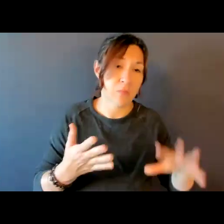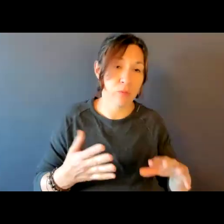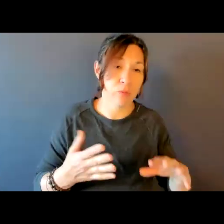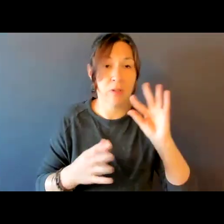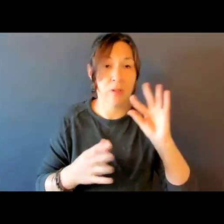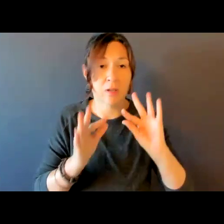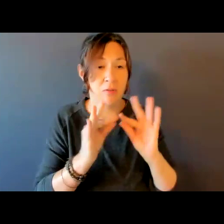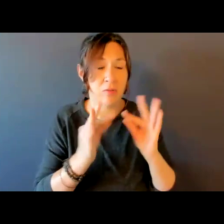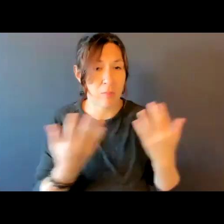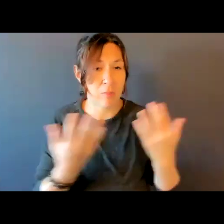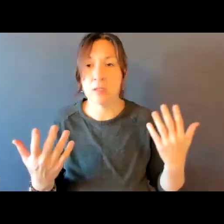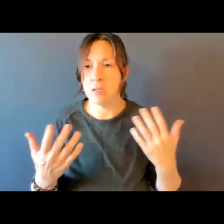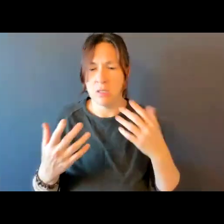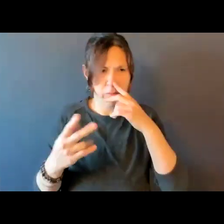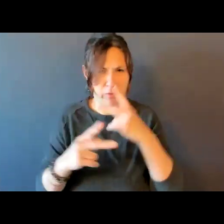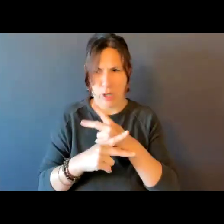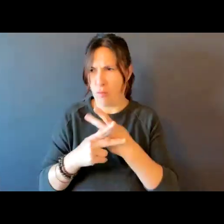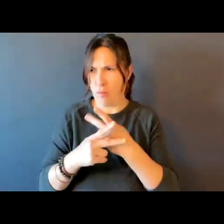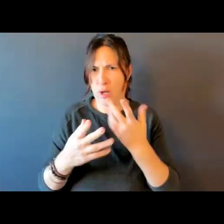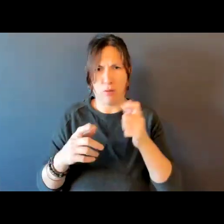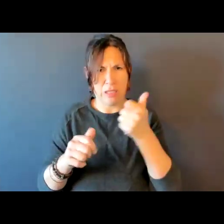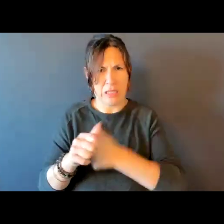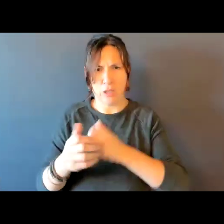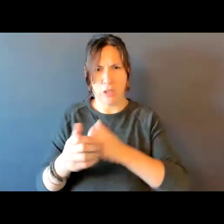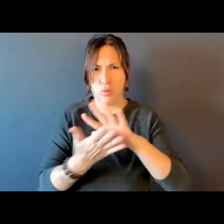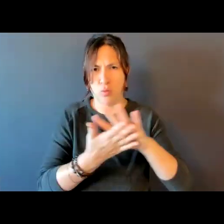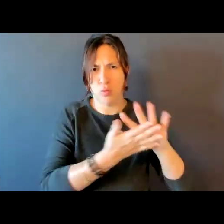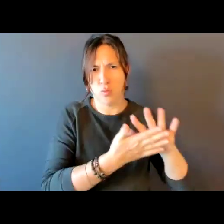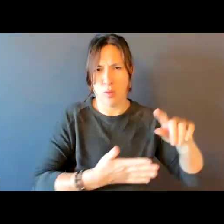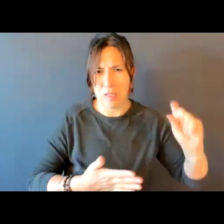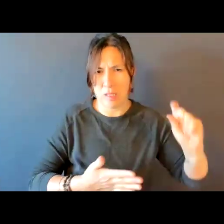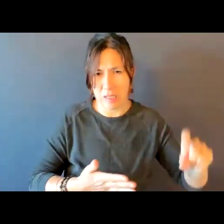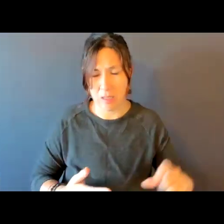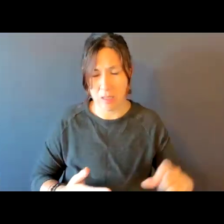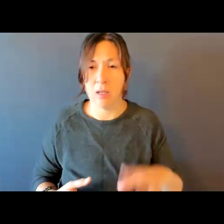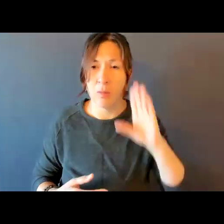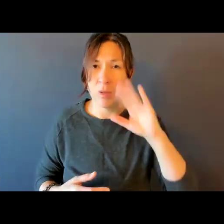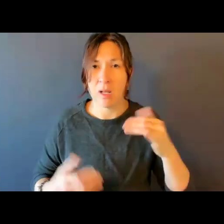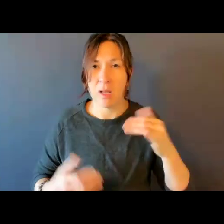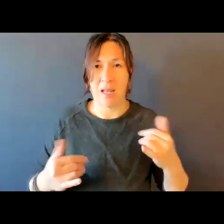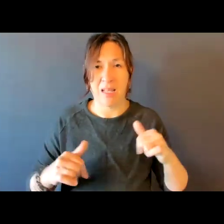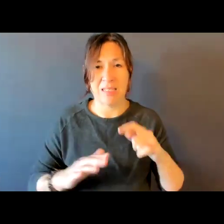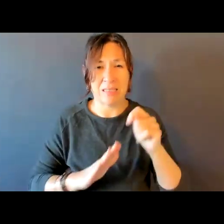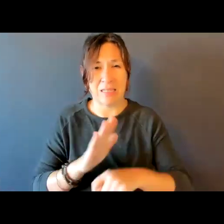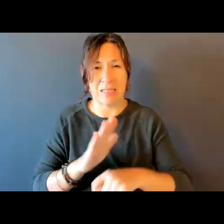is needed. But what I will say is that in this time period after COVID,